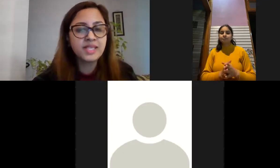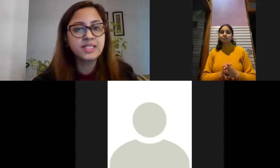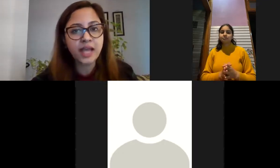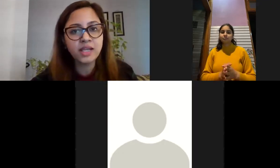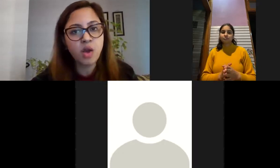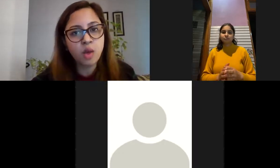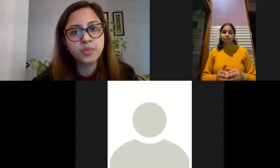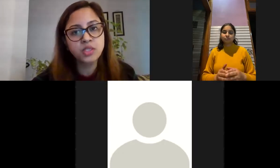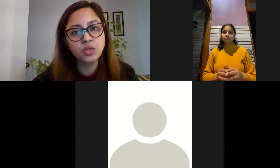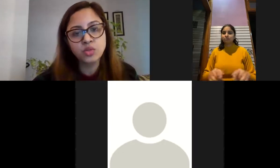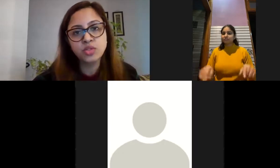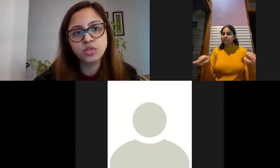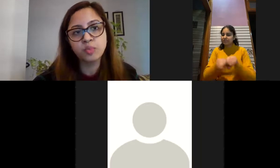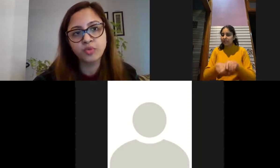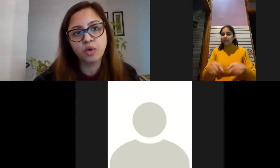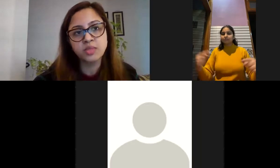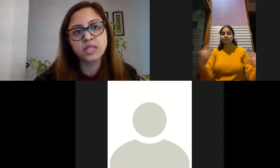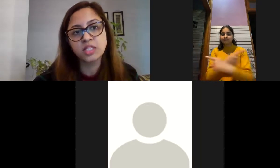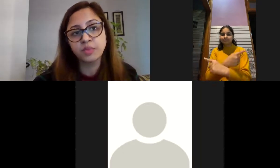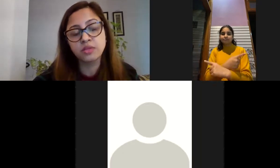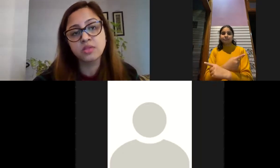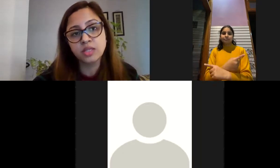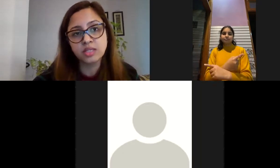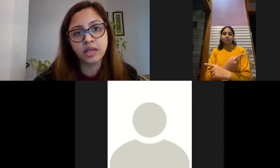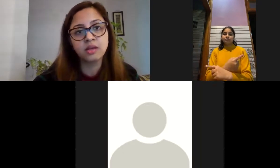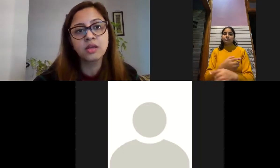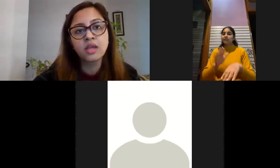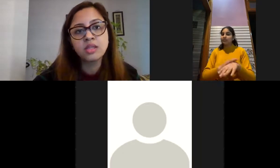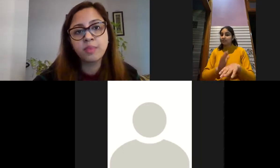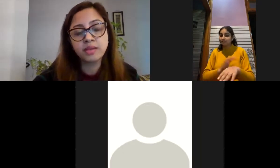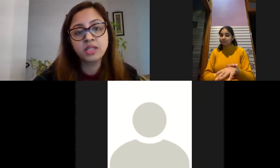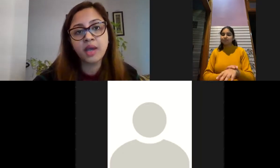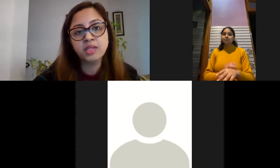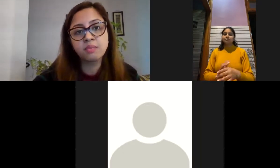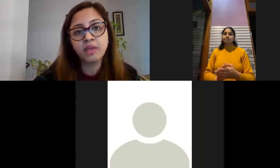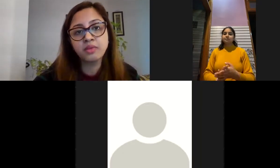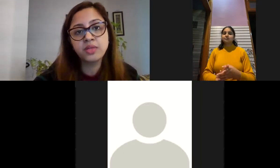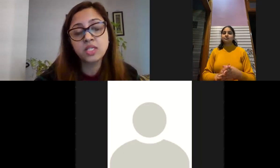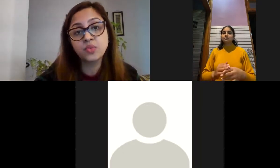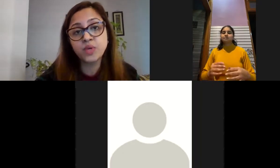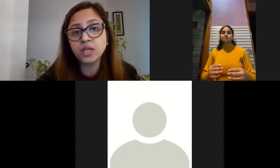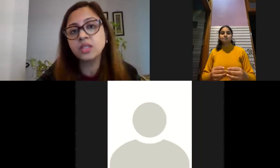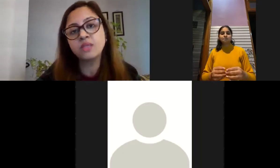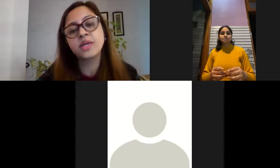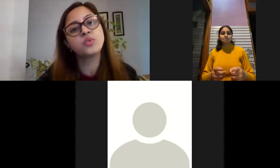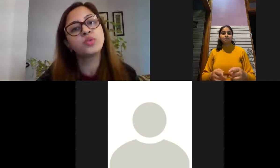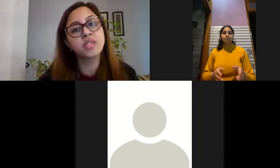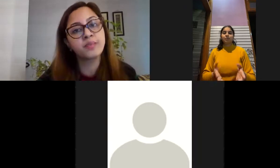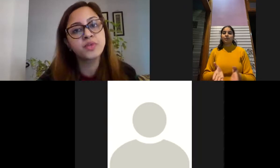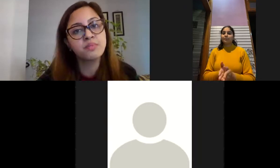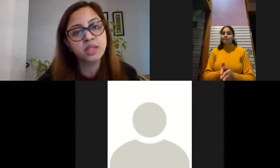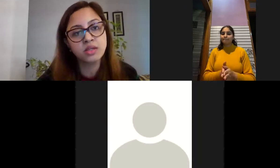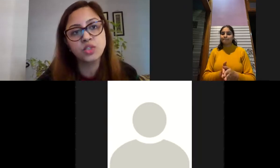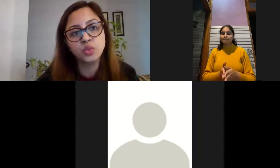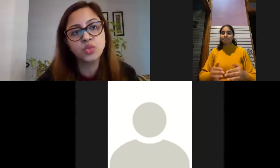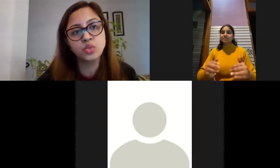with exactly opposite notions of performance, experience, and desire. The paradigmatic binary is furthered by two